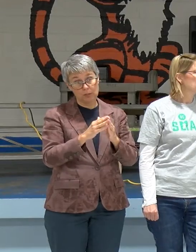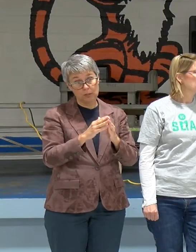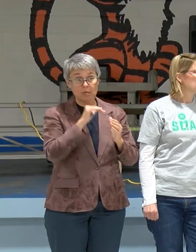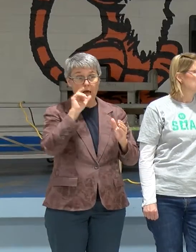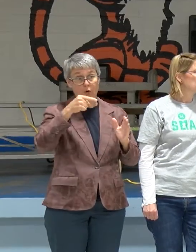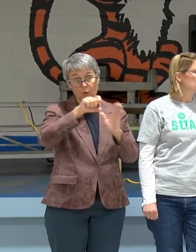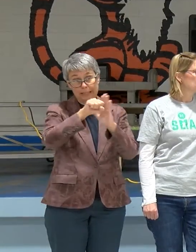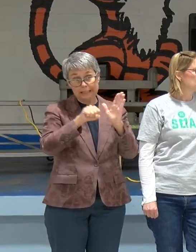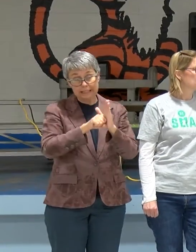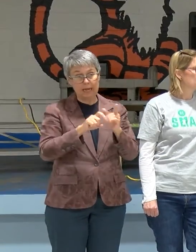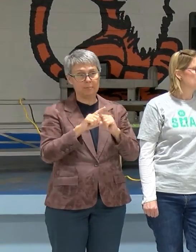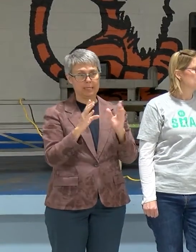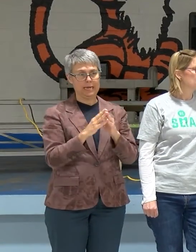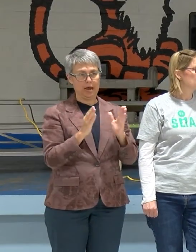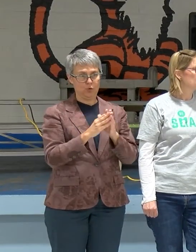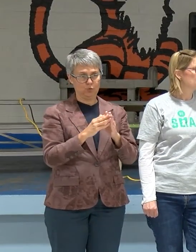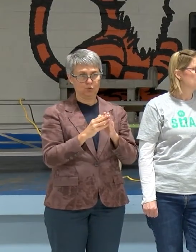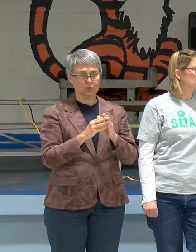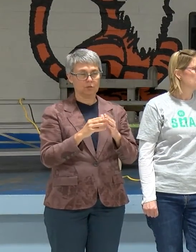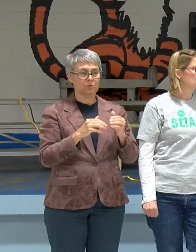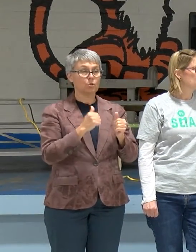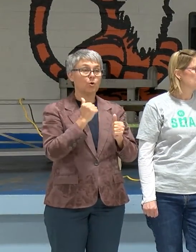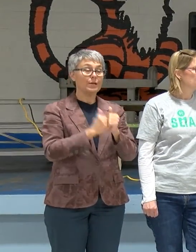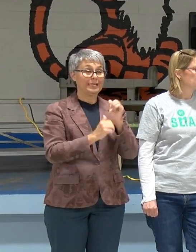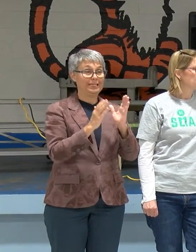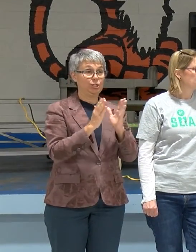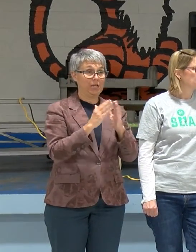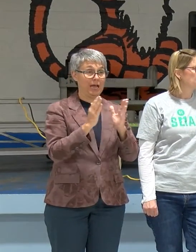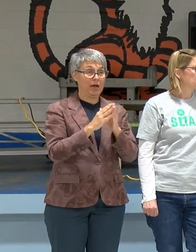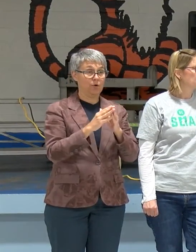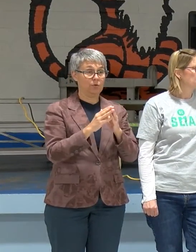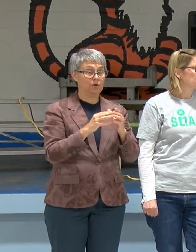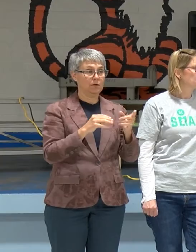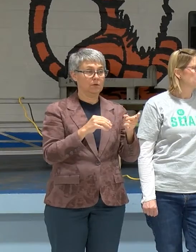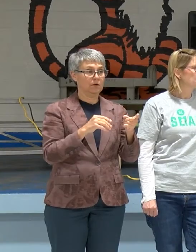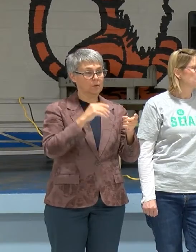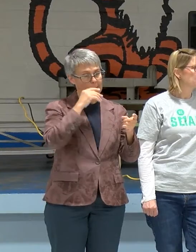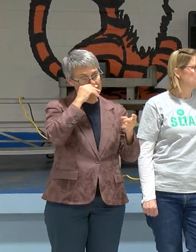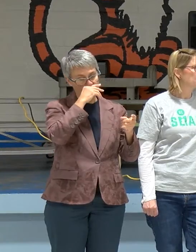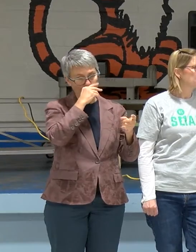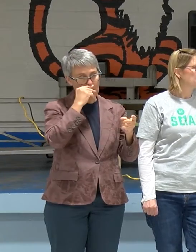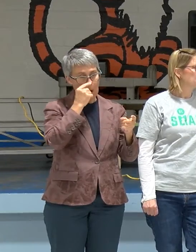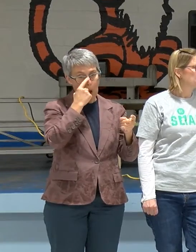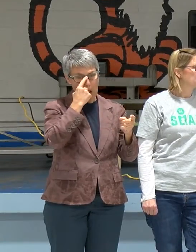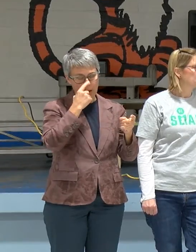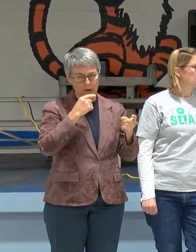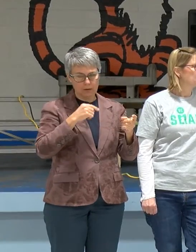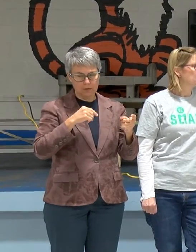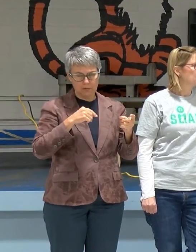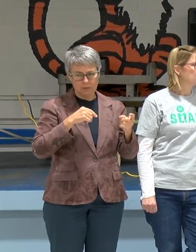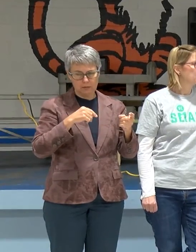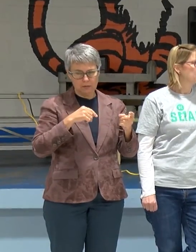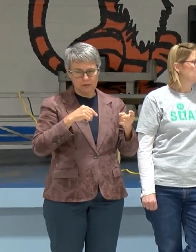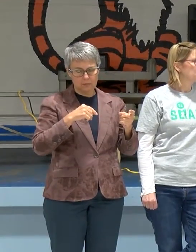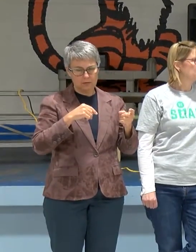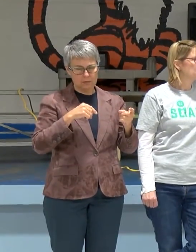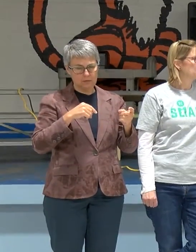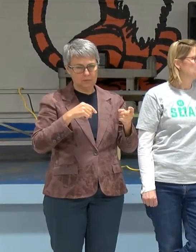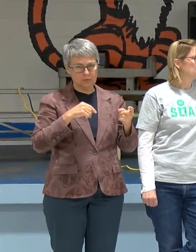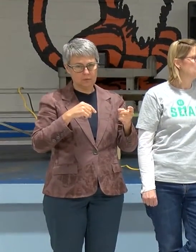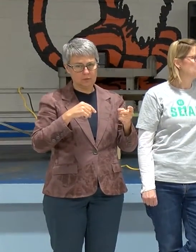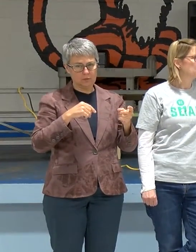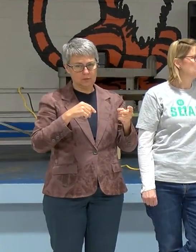Orange has now come under one umbrella. So every town was started by Mayor Bloomberg, running for president, and that